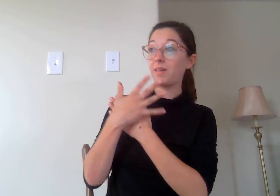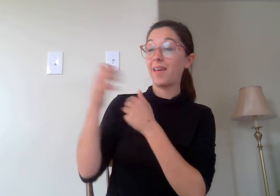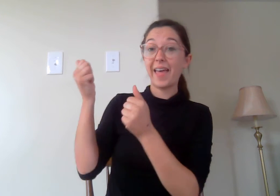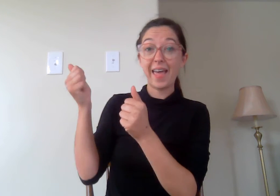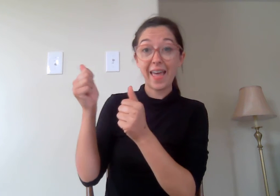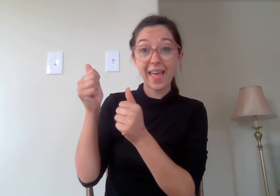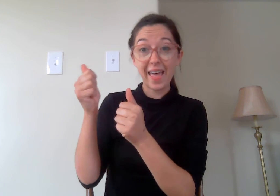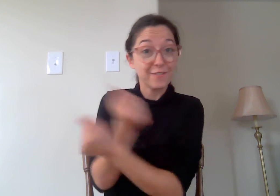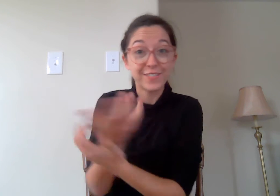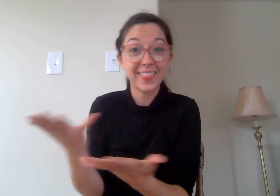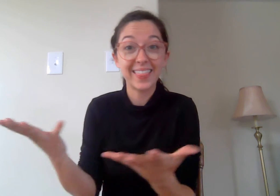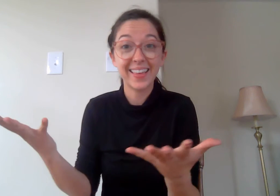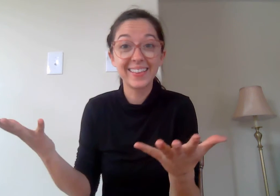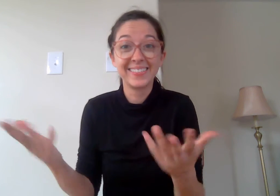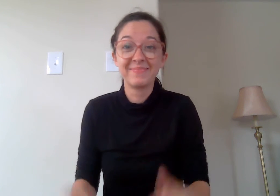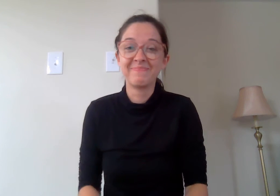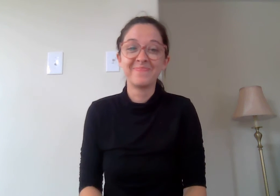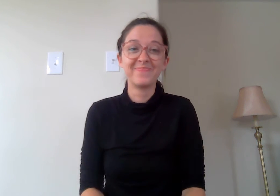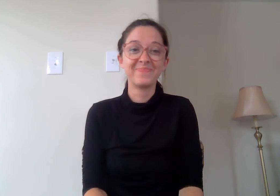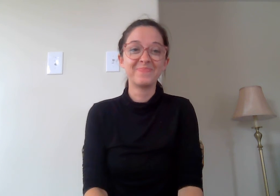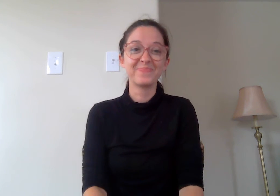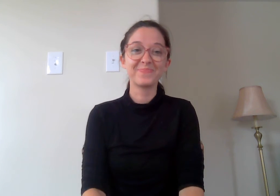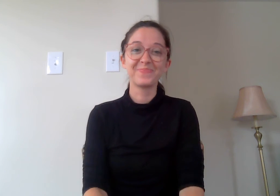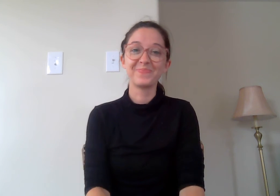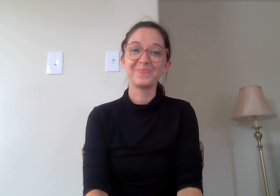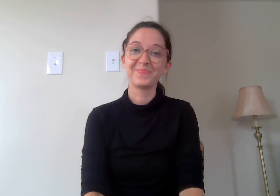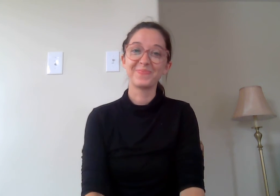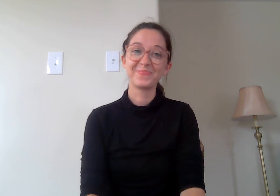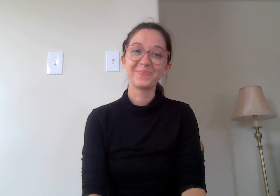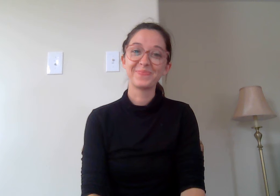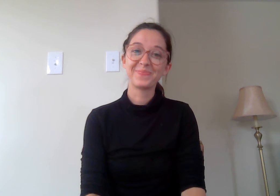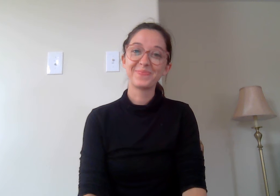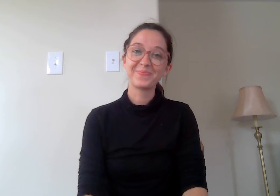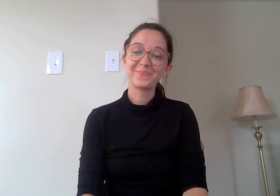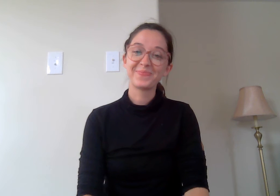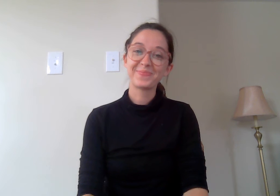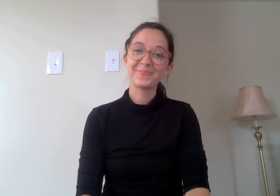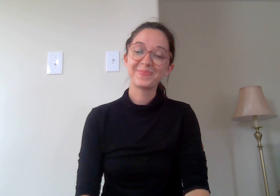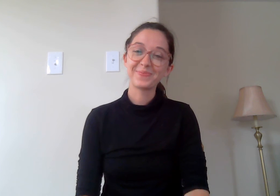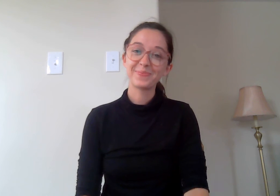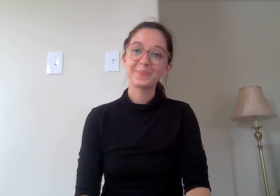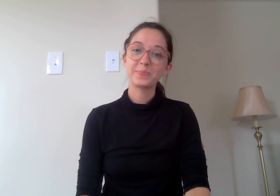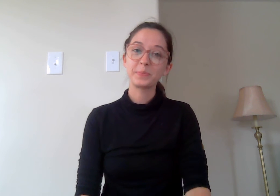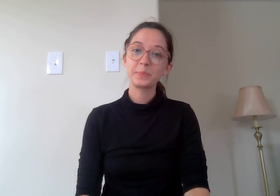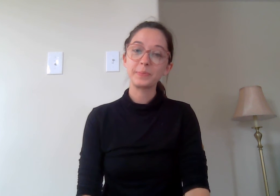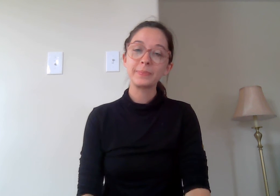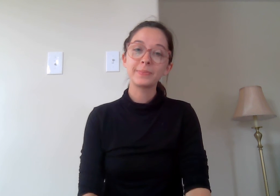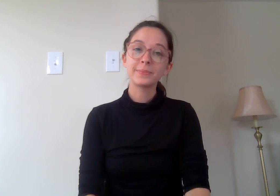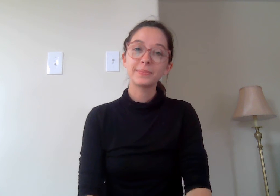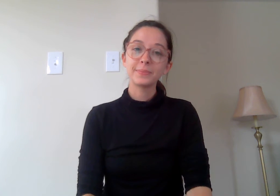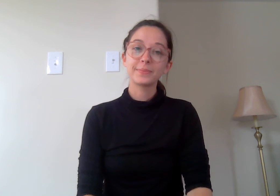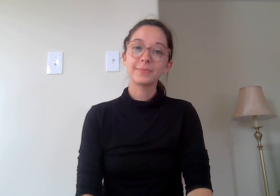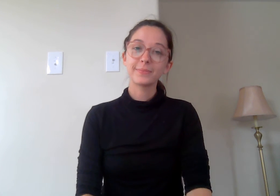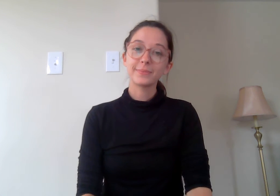A person who perceives the world as generally good and believe they have the ability to deal with challenges as they arise will be able to allow their